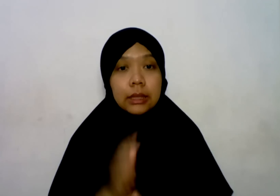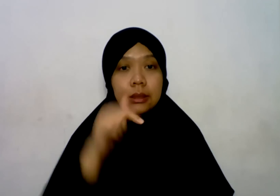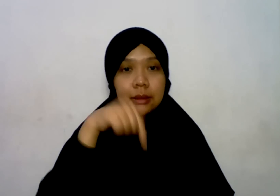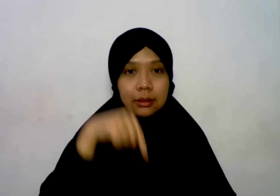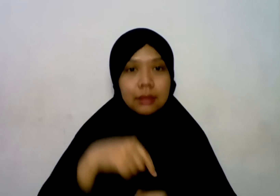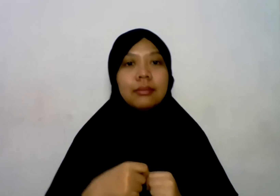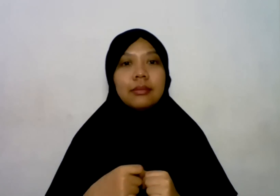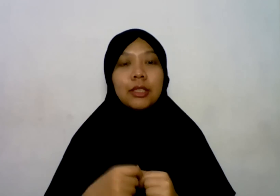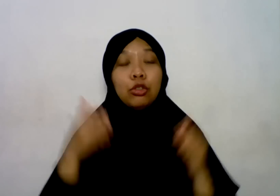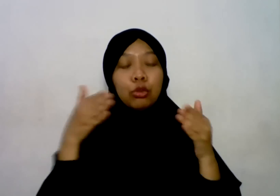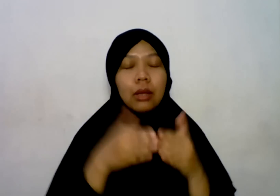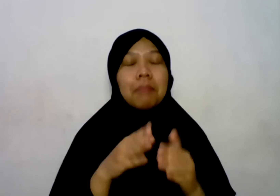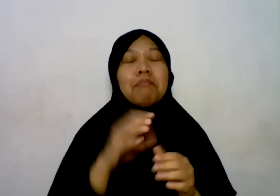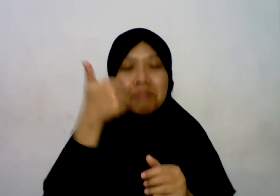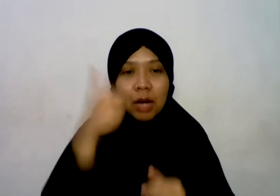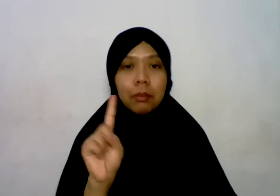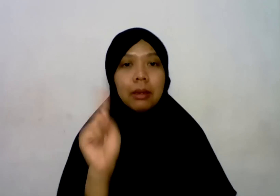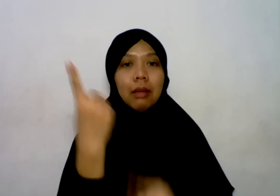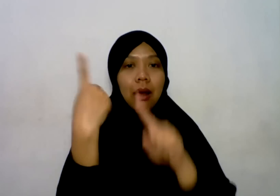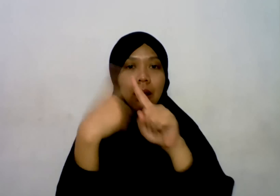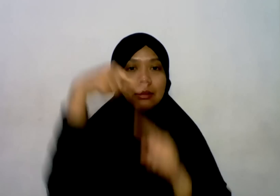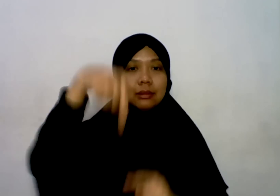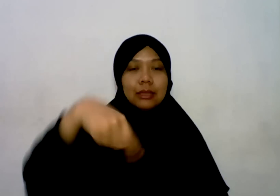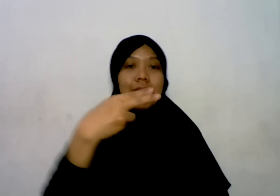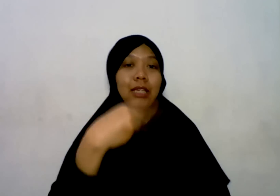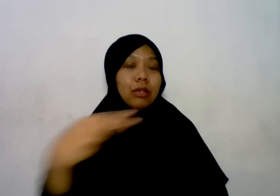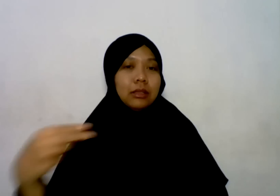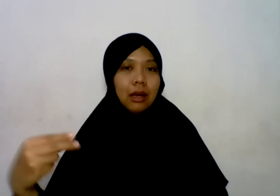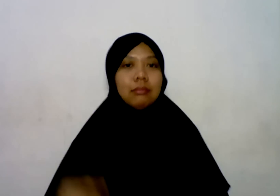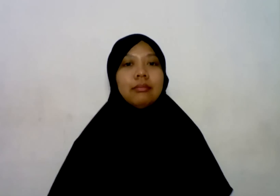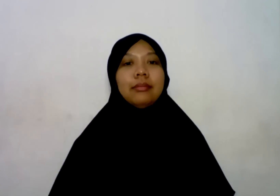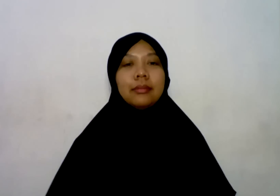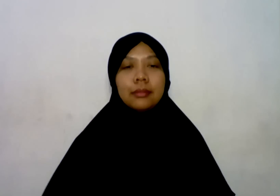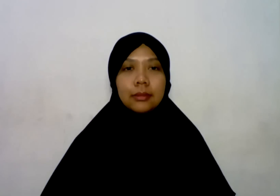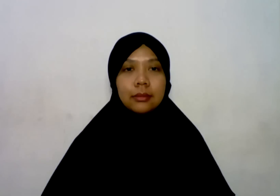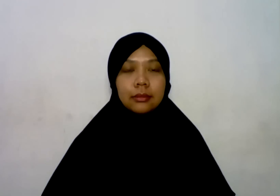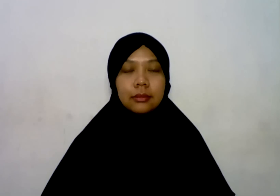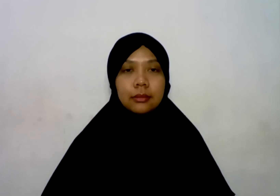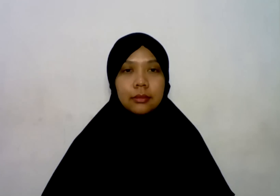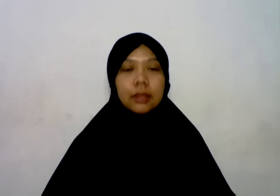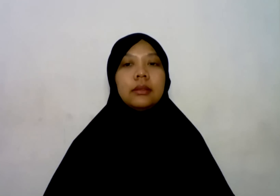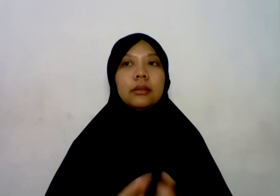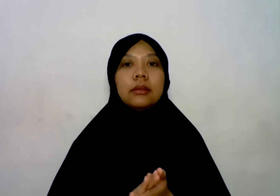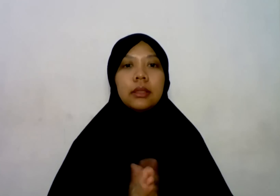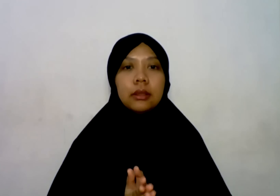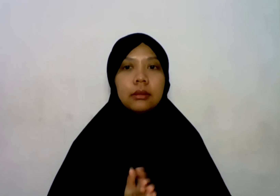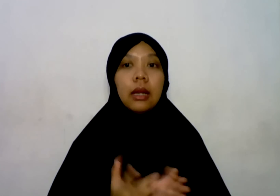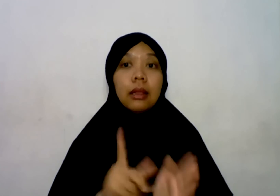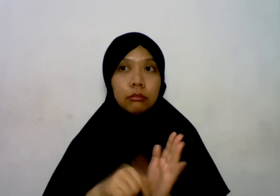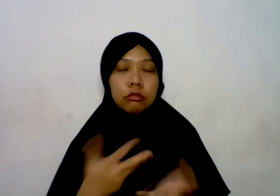in Indonesia. So maybe Professor Dan can also give us the insight how, you know, the disability